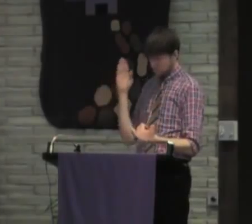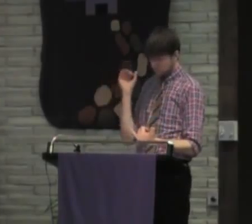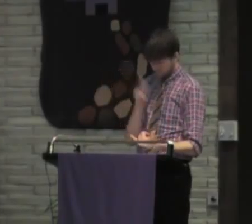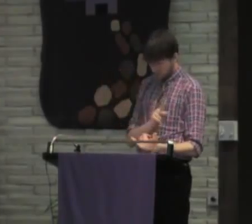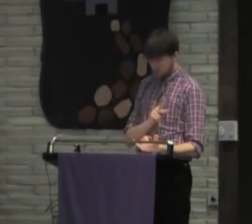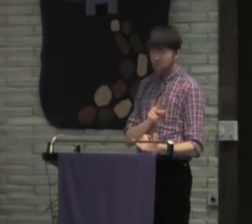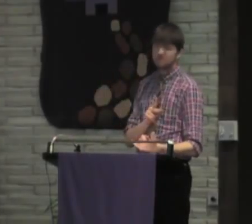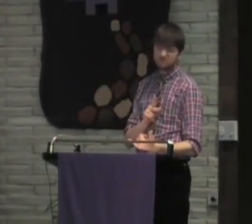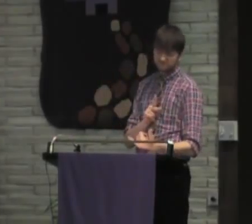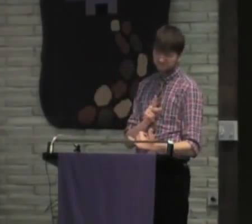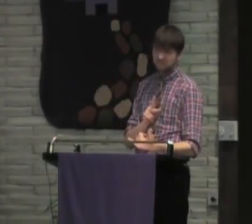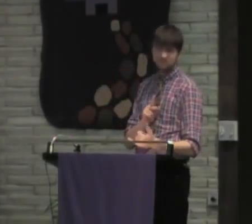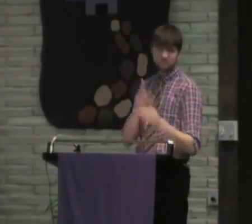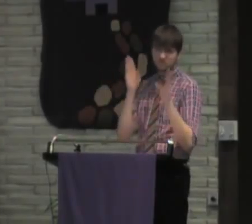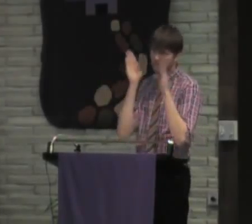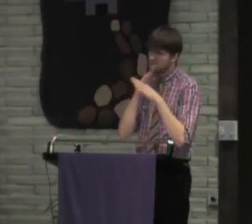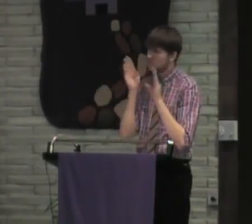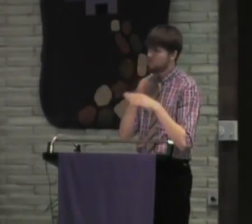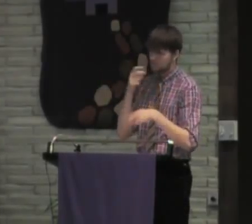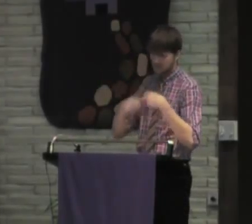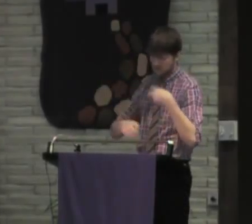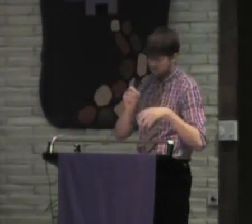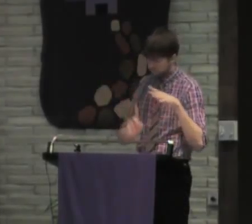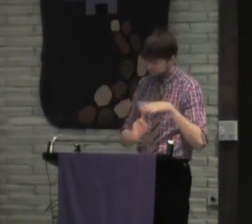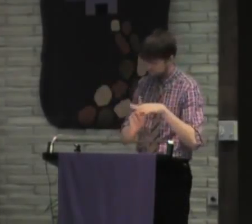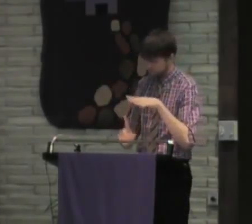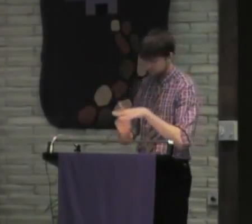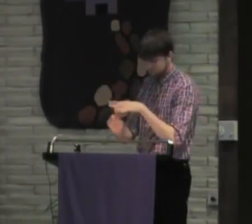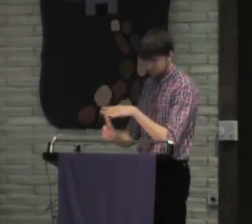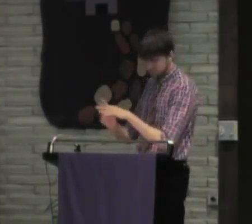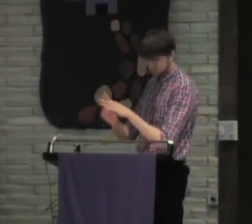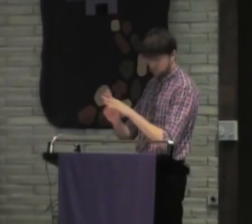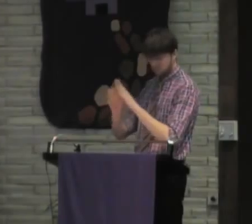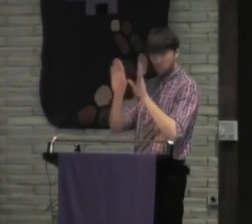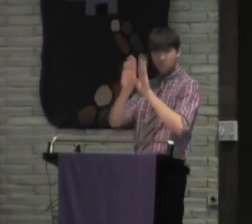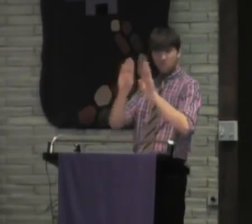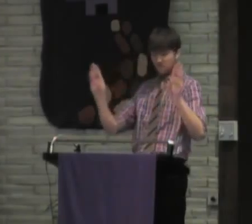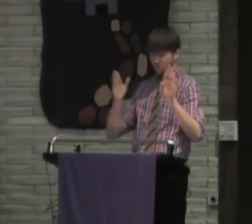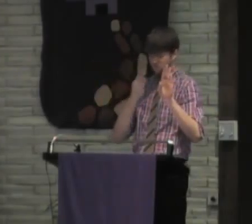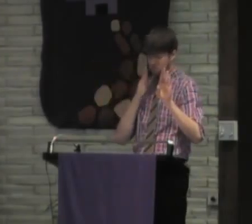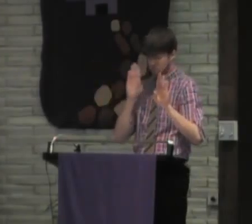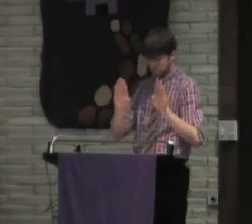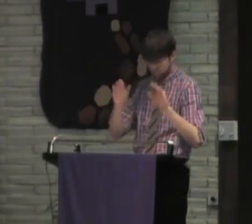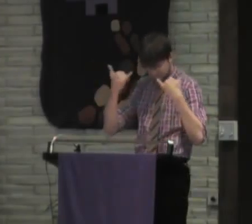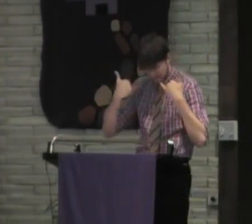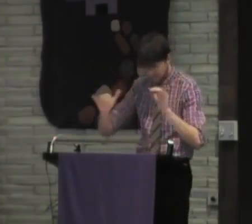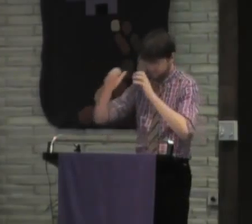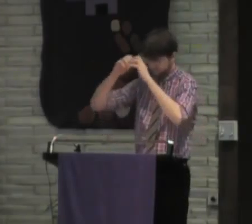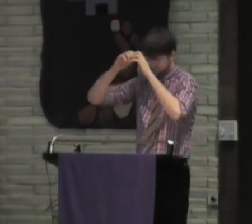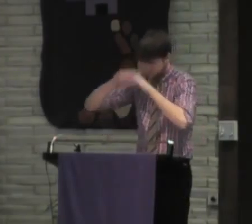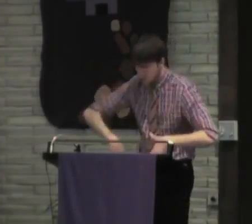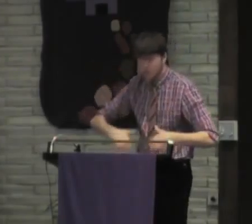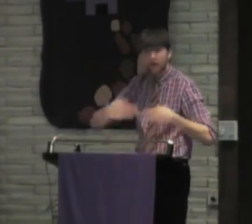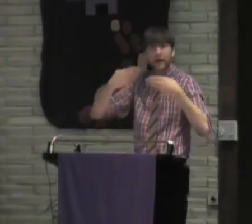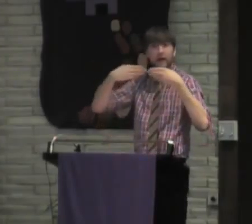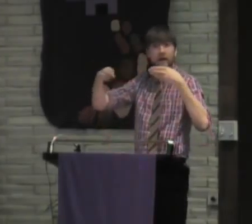the exile are back in the province, are in great trouble and disgrace. The wall of Jerusalem